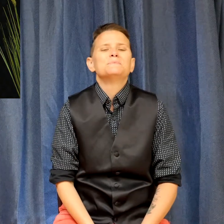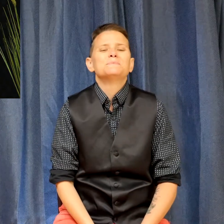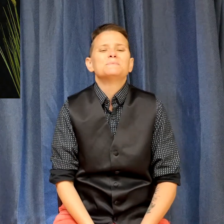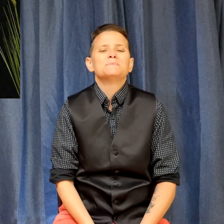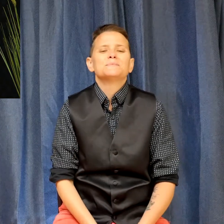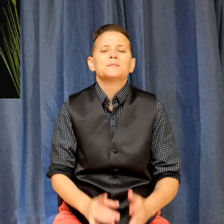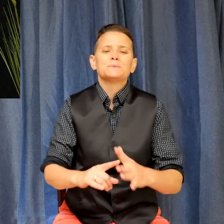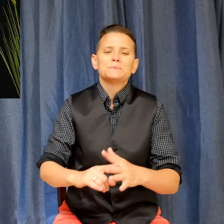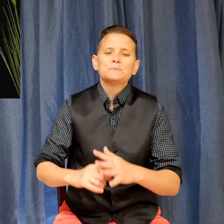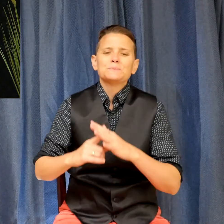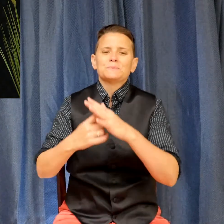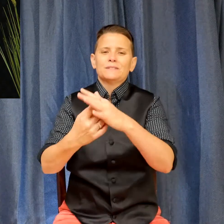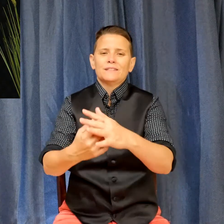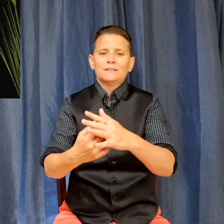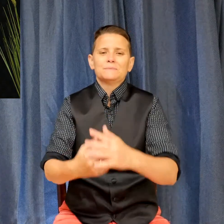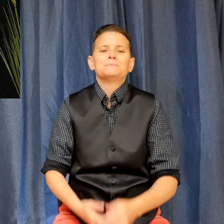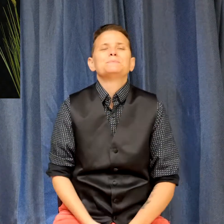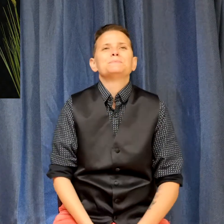us begin.